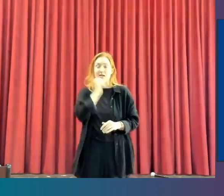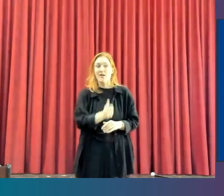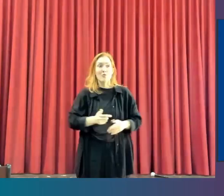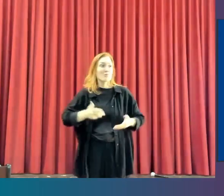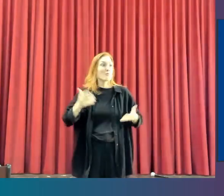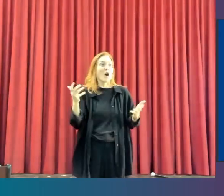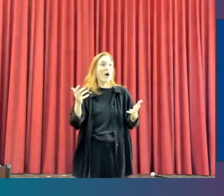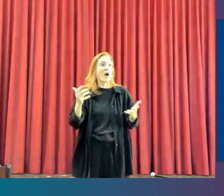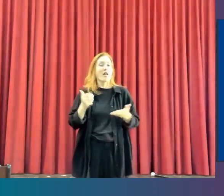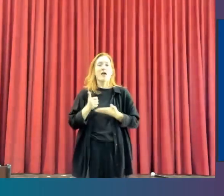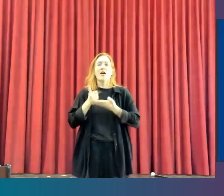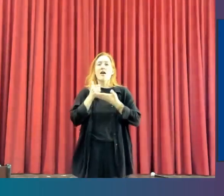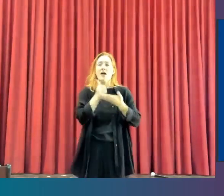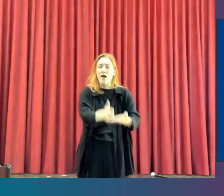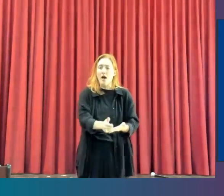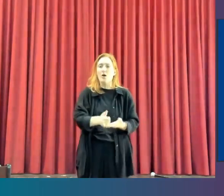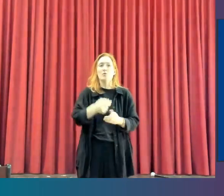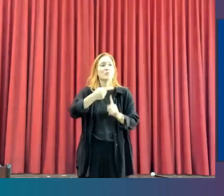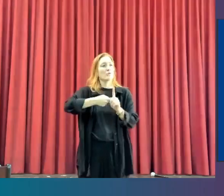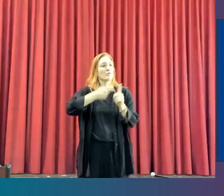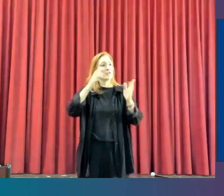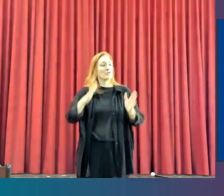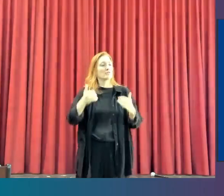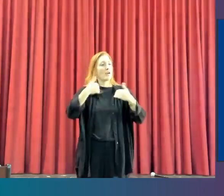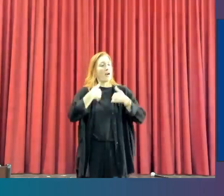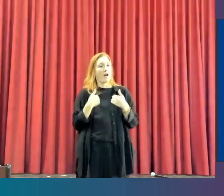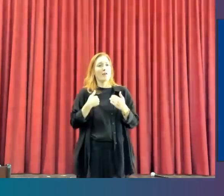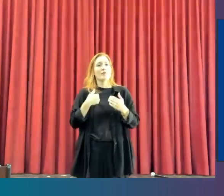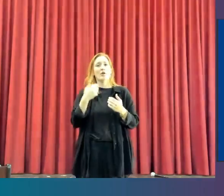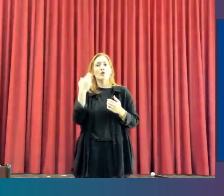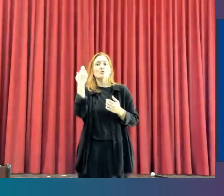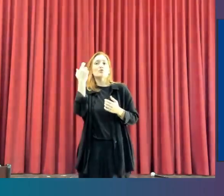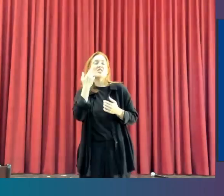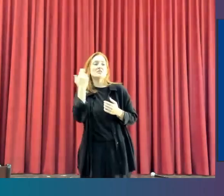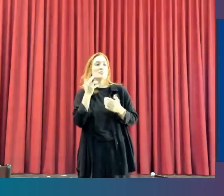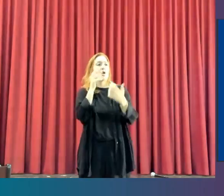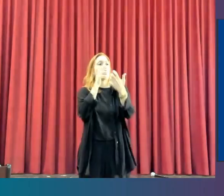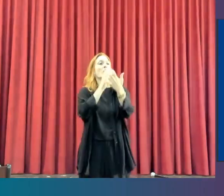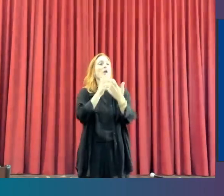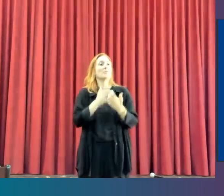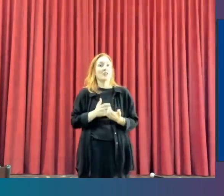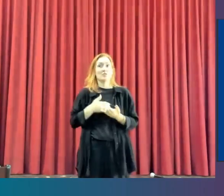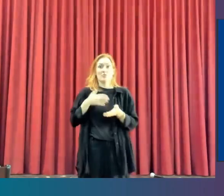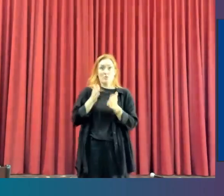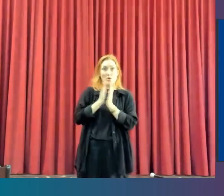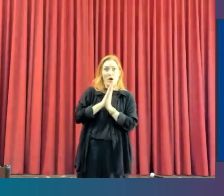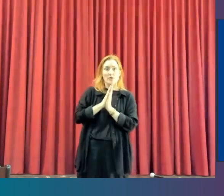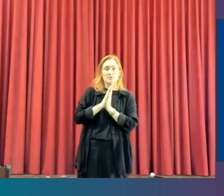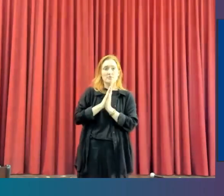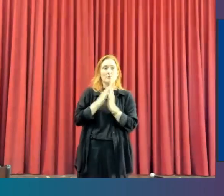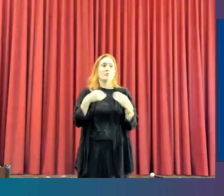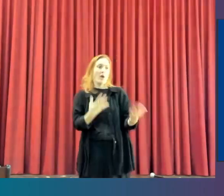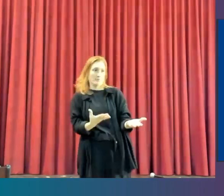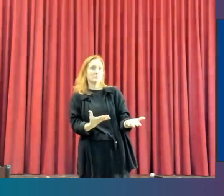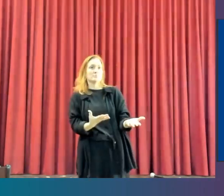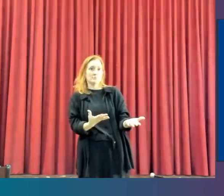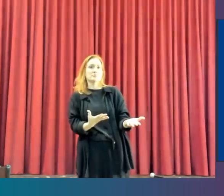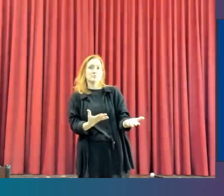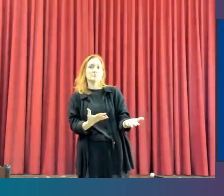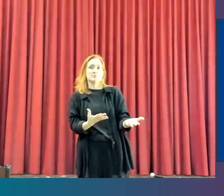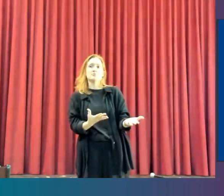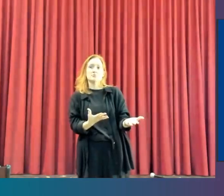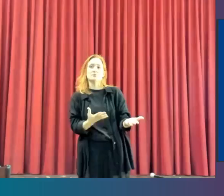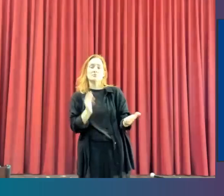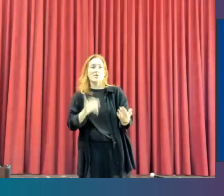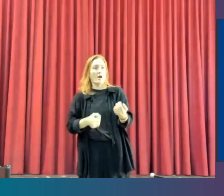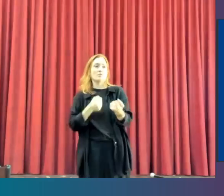their reasonable accommodation request granted. And so we're going to talk about that more today.